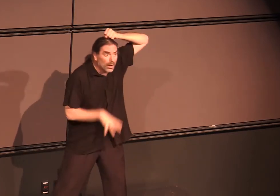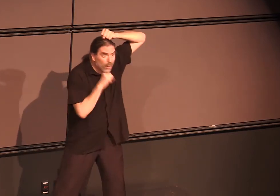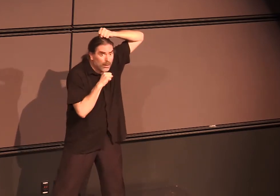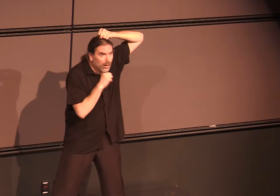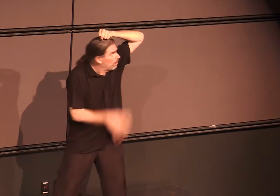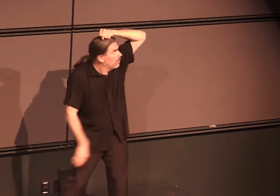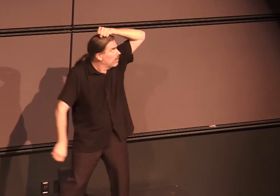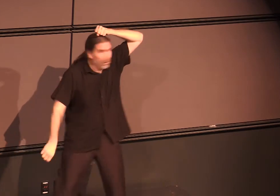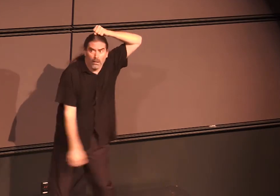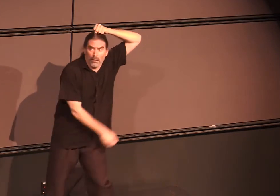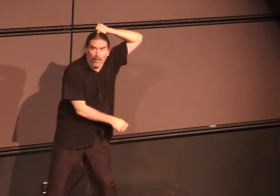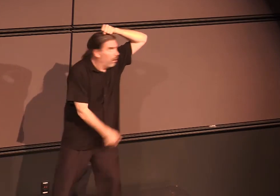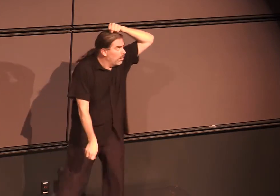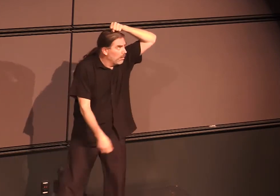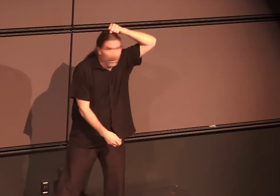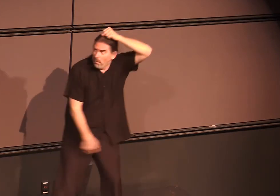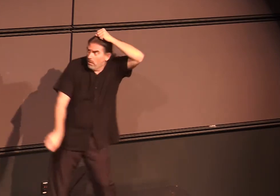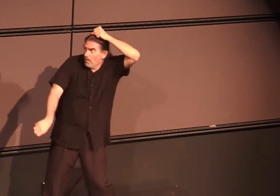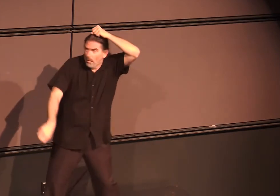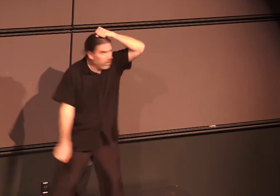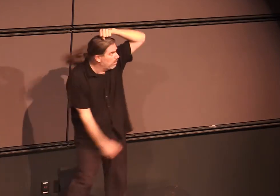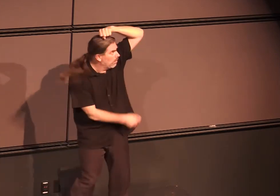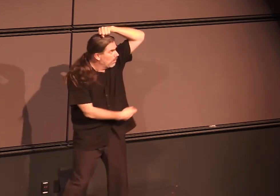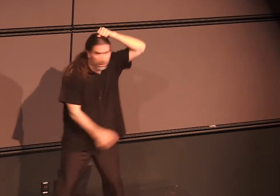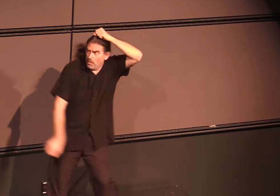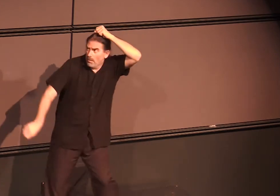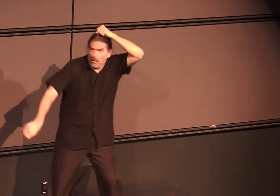grabs Charlie by the scruff of the neck and carries him